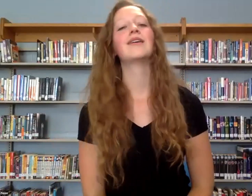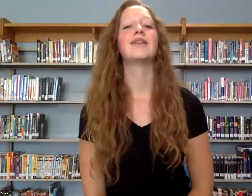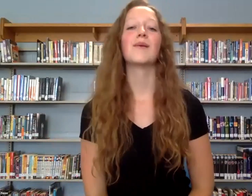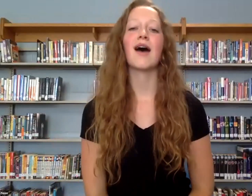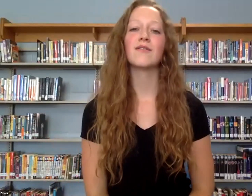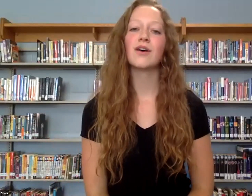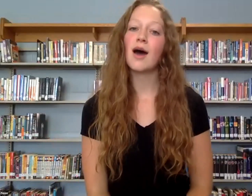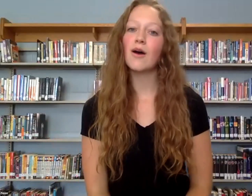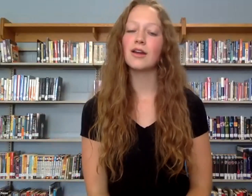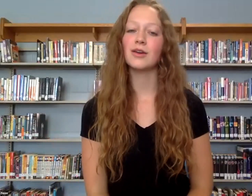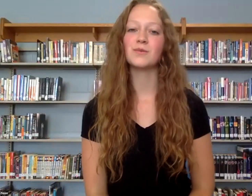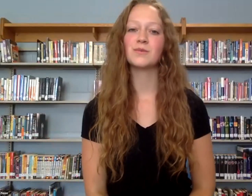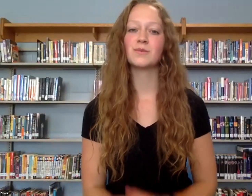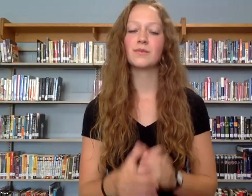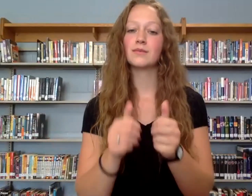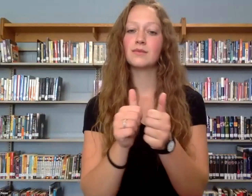Now we have, how are you?